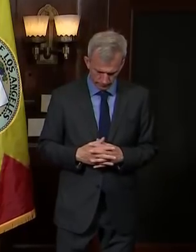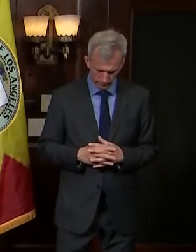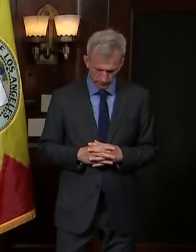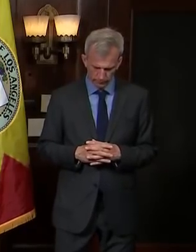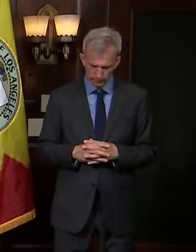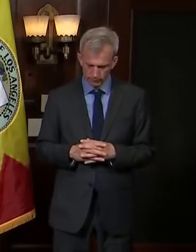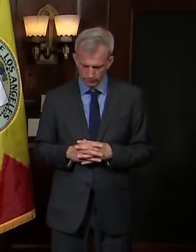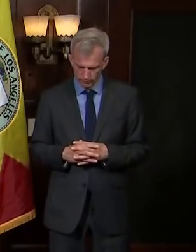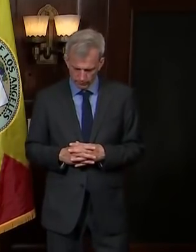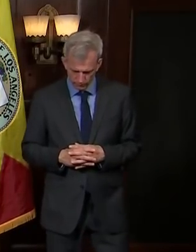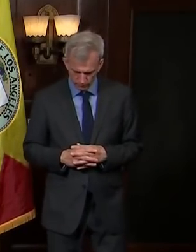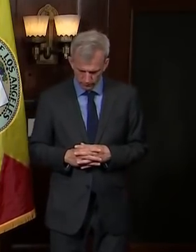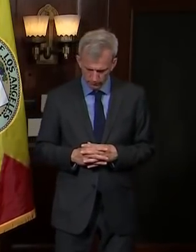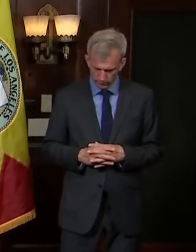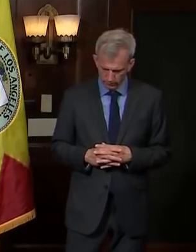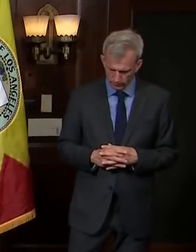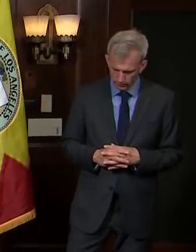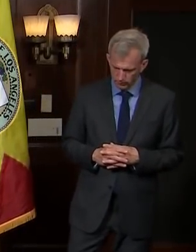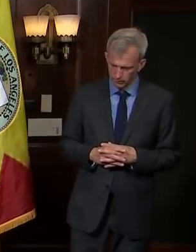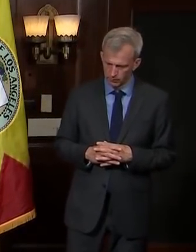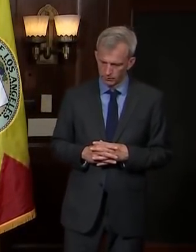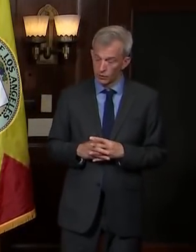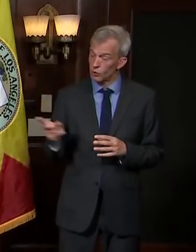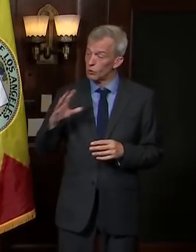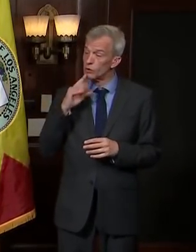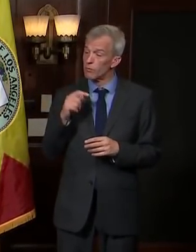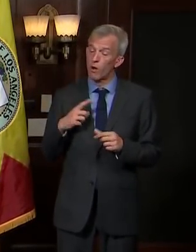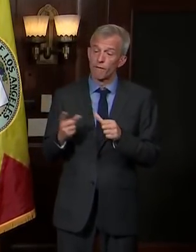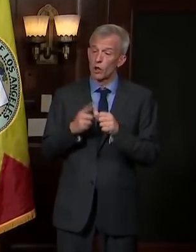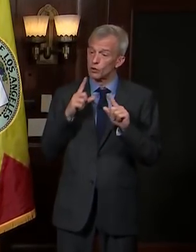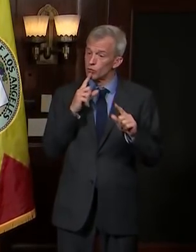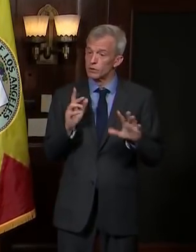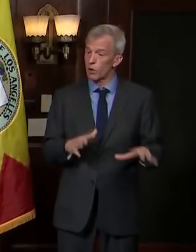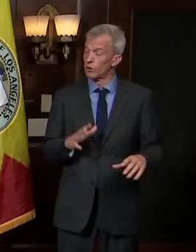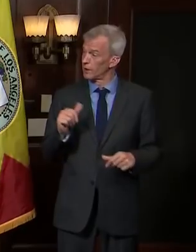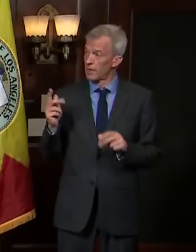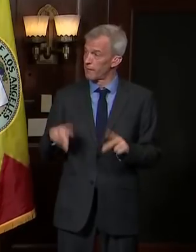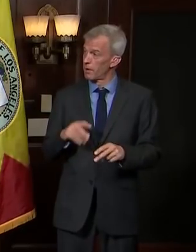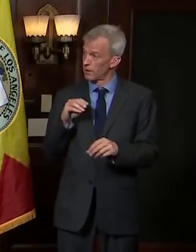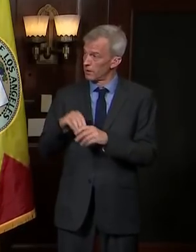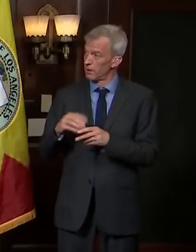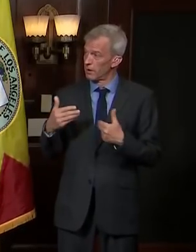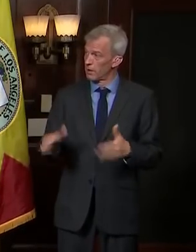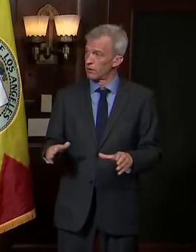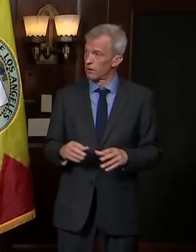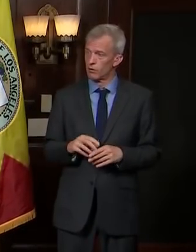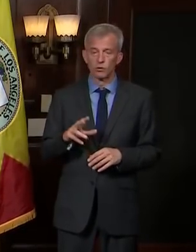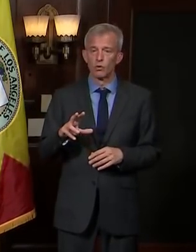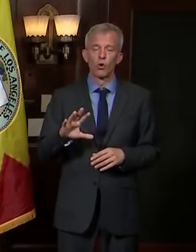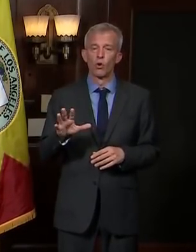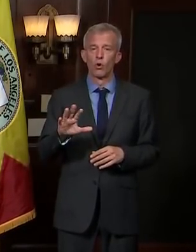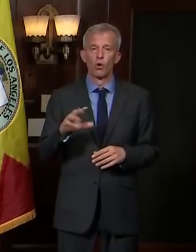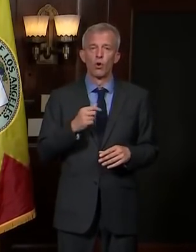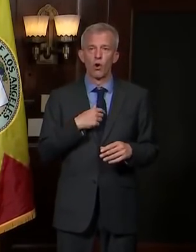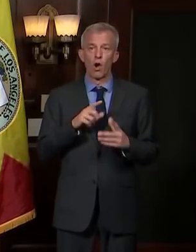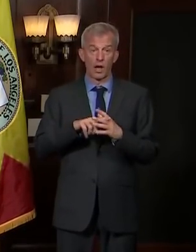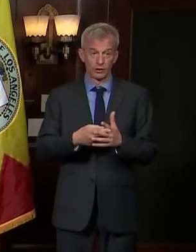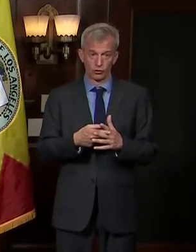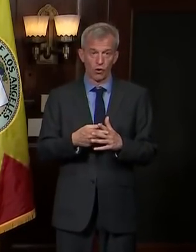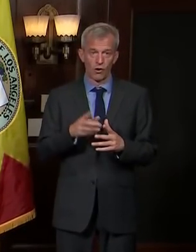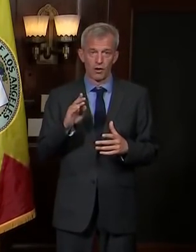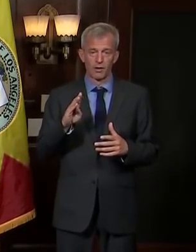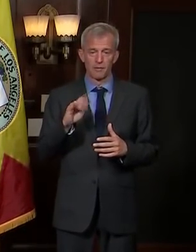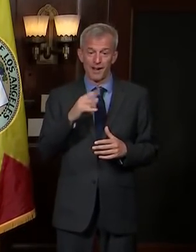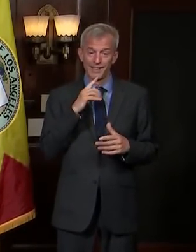first responders who have tested positive. Mm-hmm. Anyone in your administration on the I started with that office side or anything like that? No, I started with that saying no, and